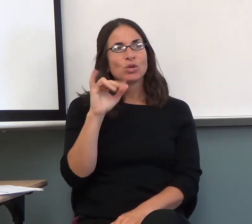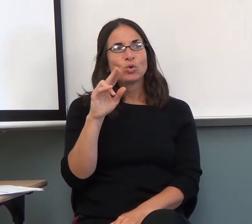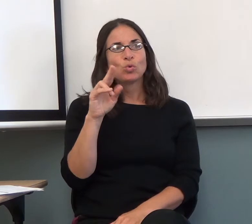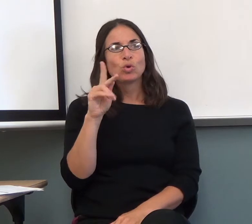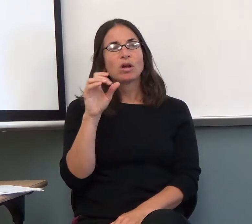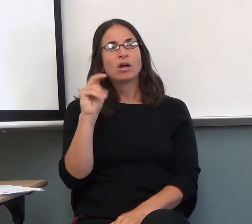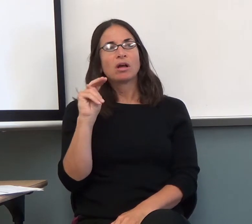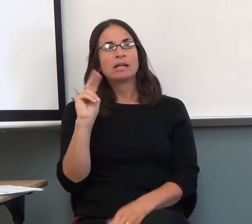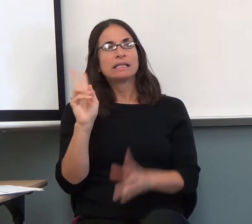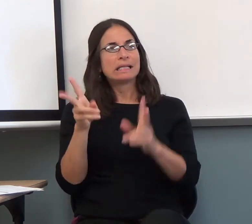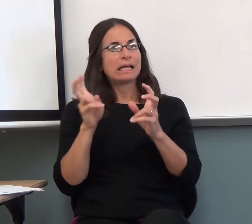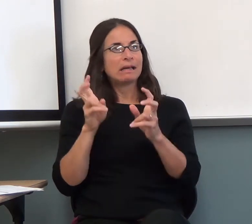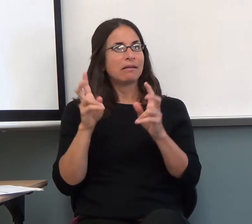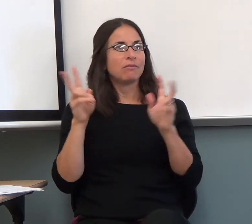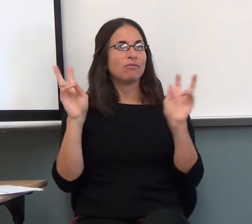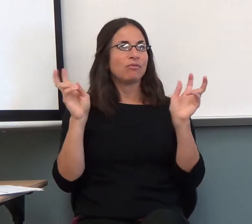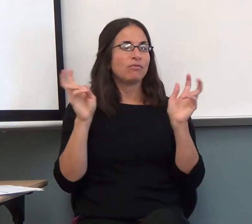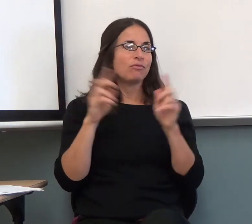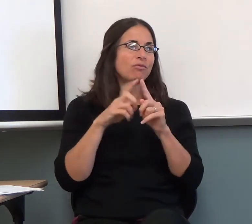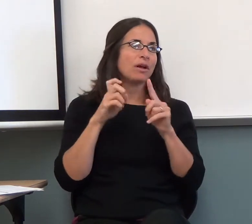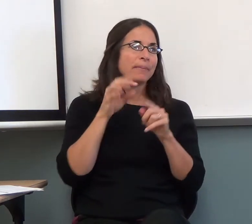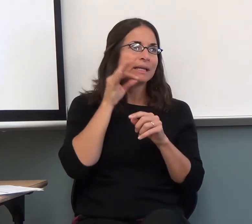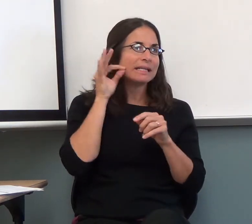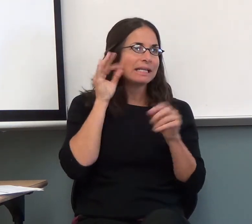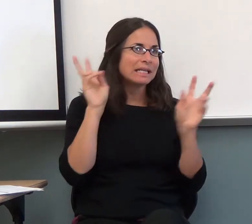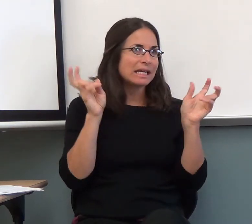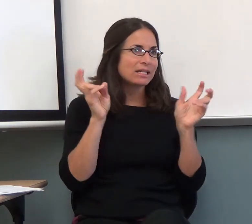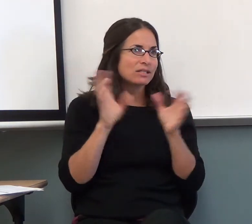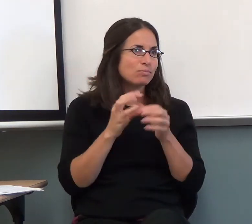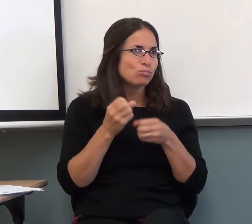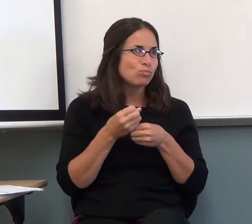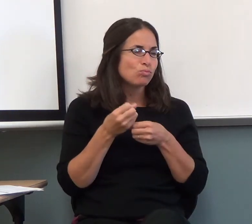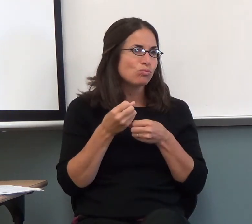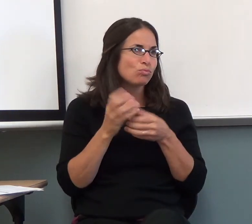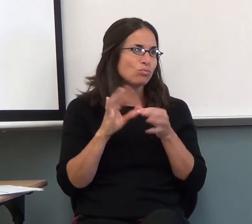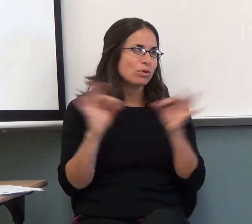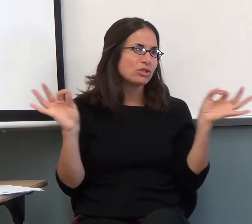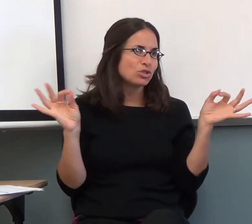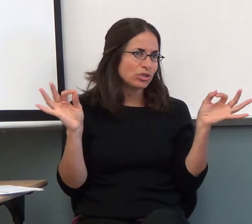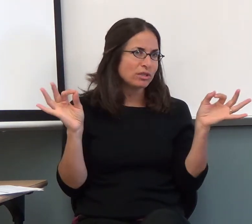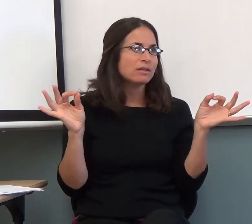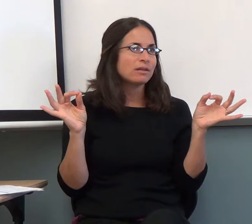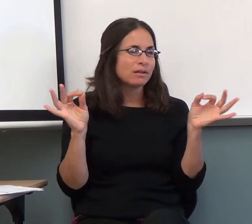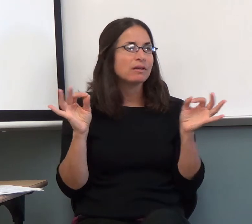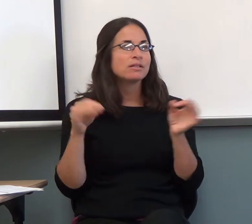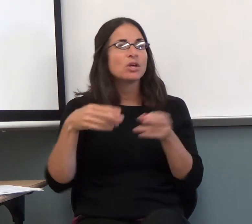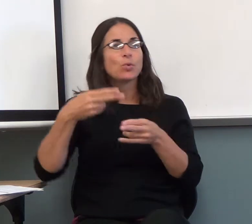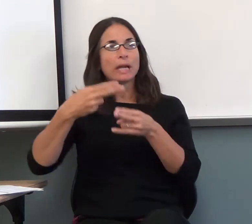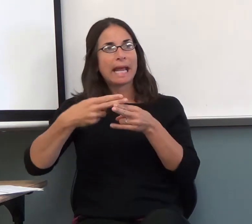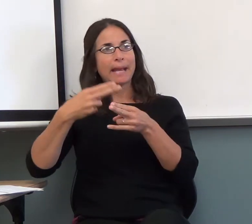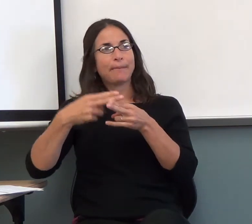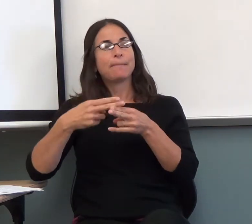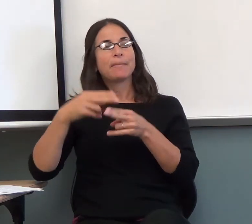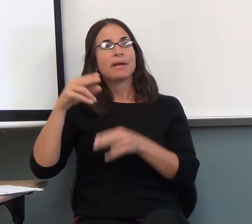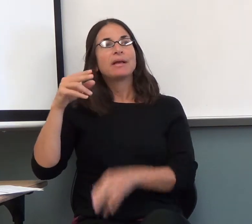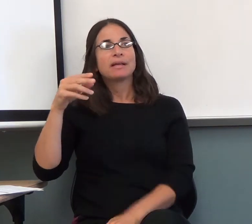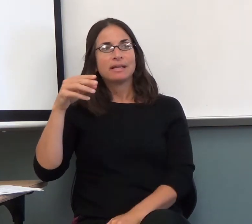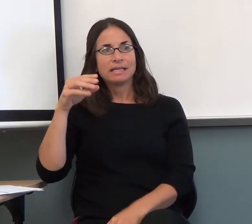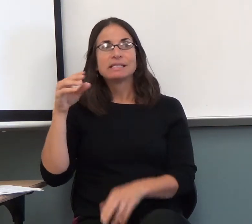Indian expression, right? So name is our subject. The word name is our subject and it's a noun. And then it's